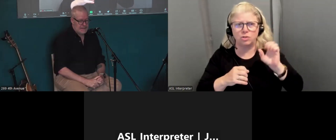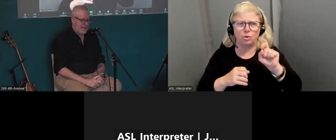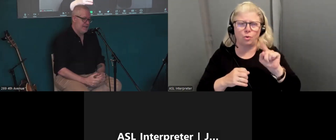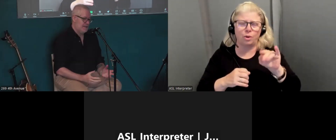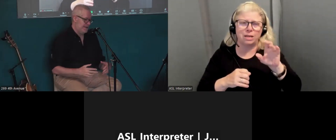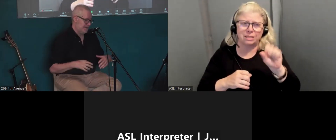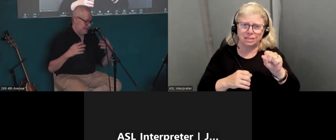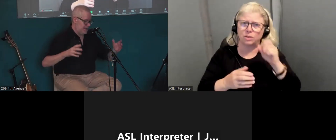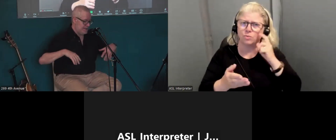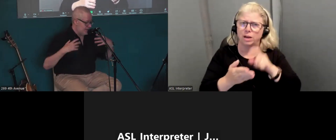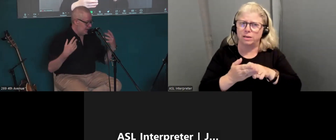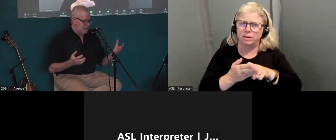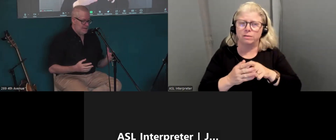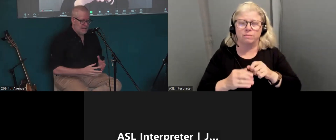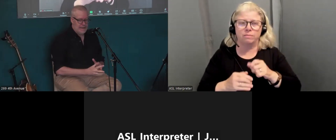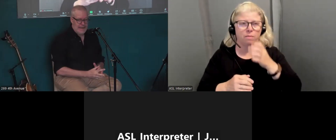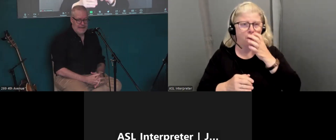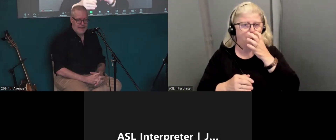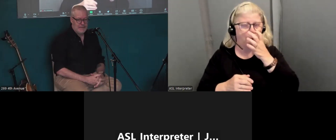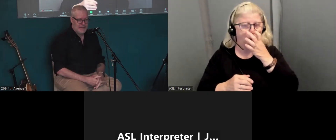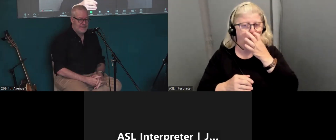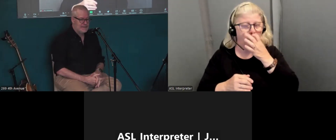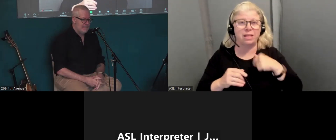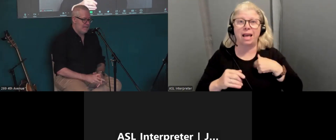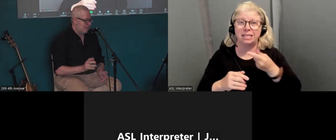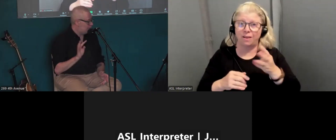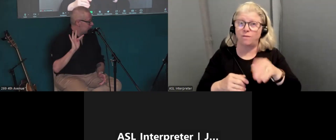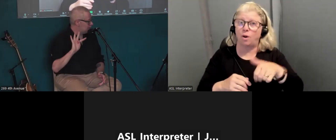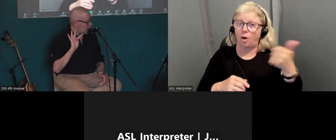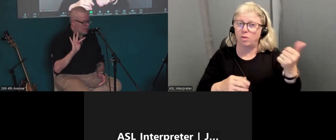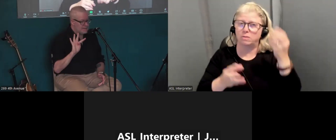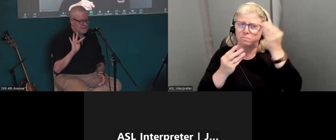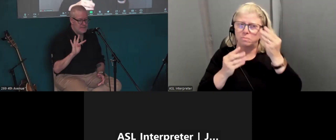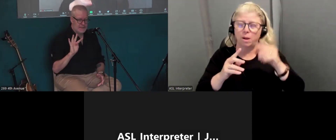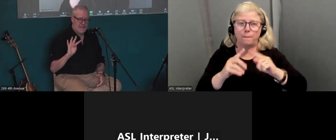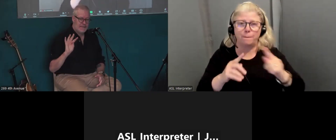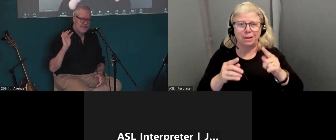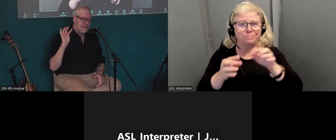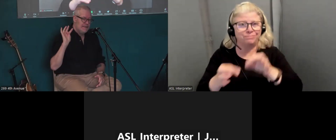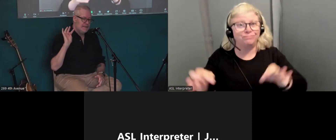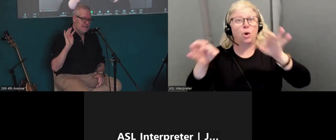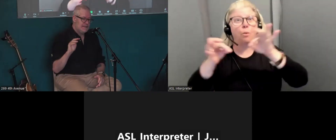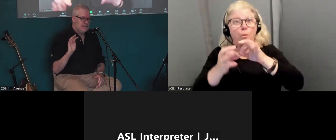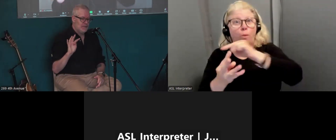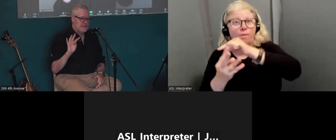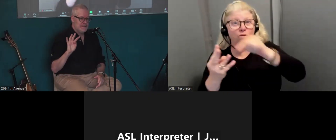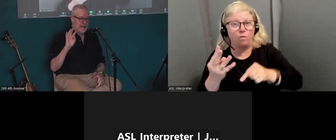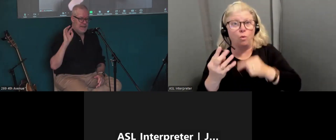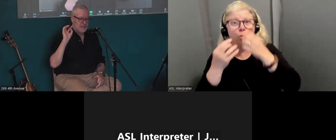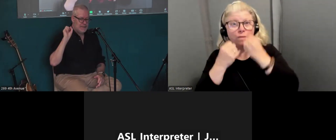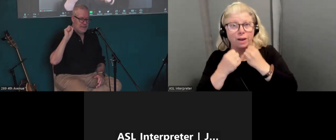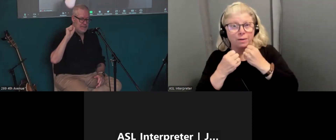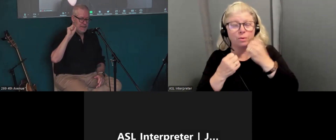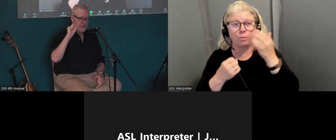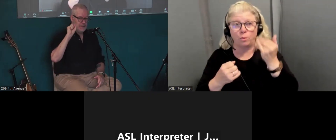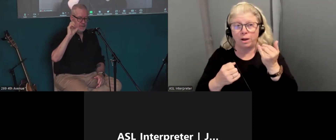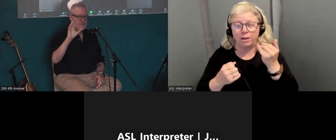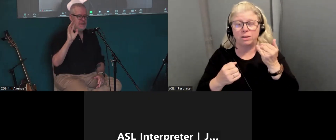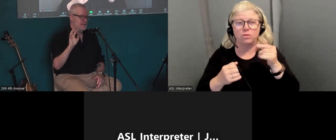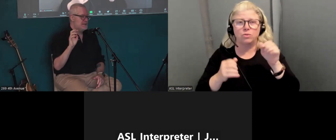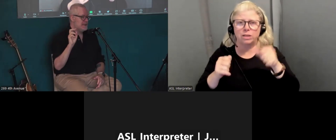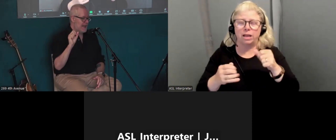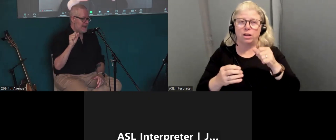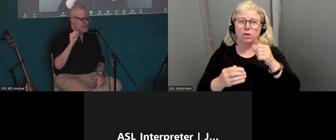specifically recognized. They had a number of others in mind, but those were cardinal because the idea was that you can